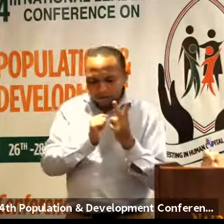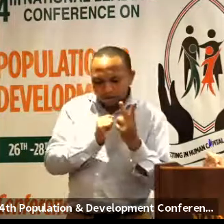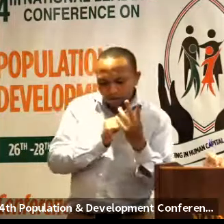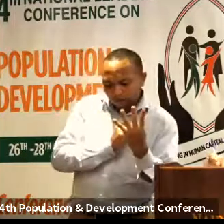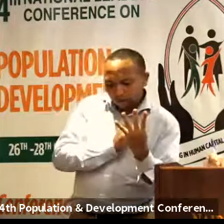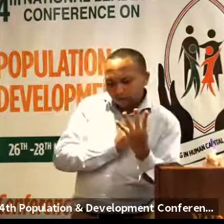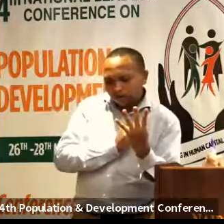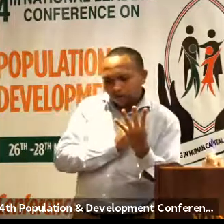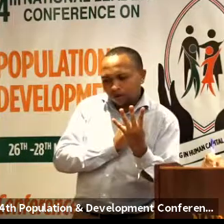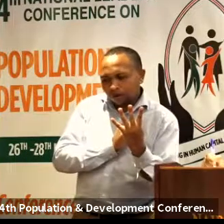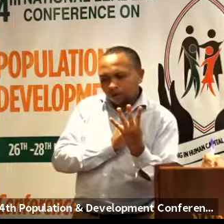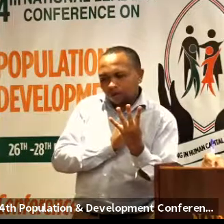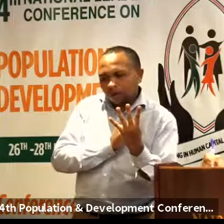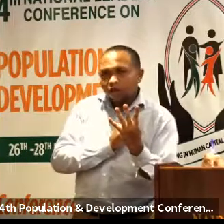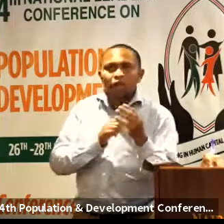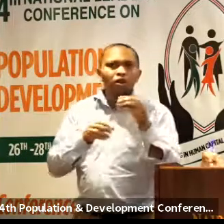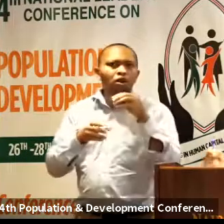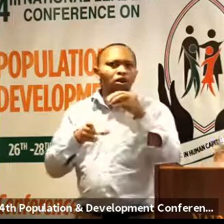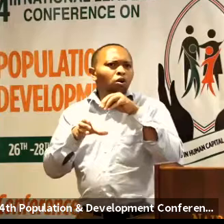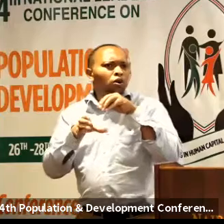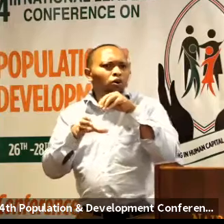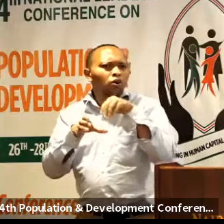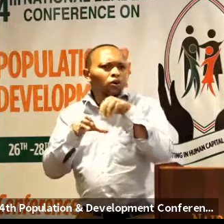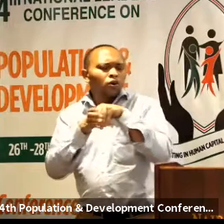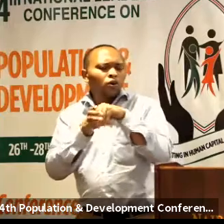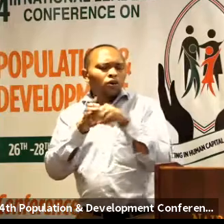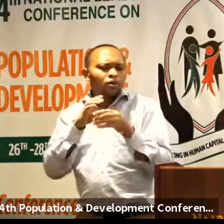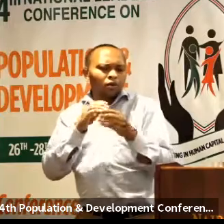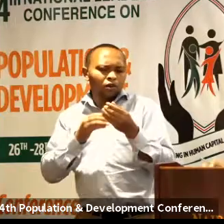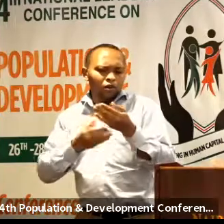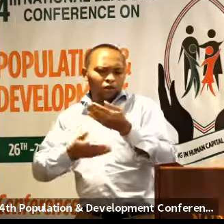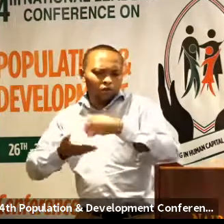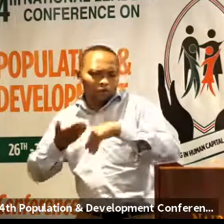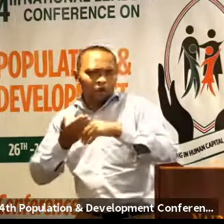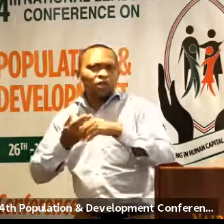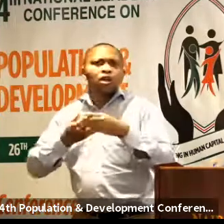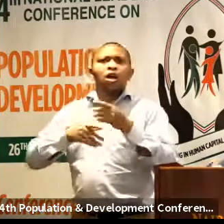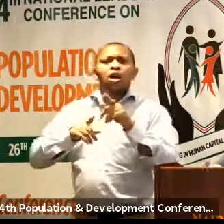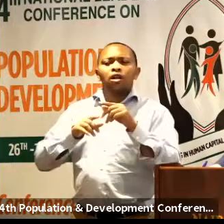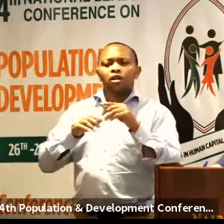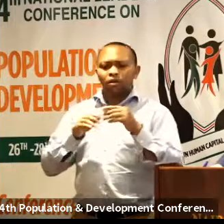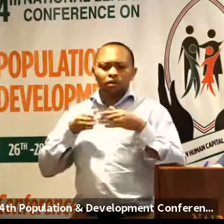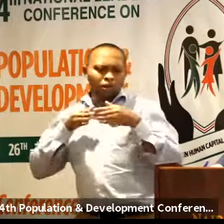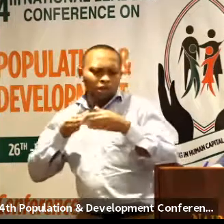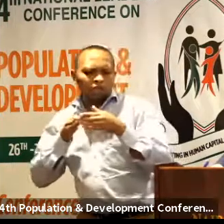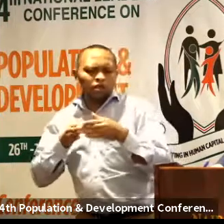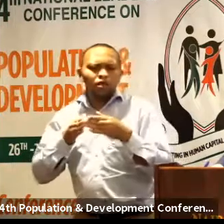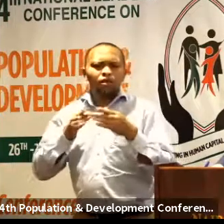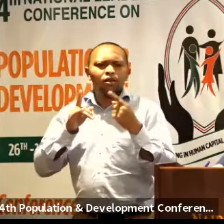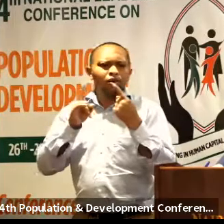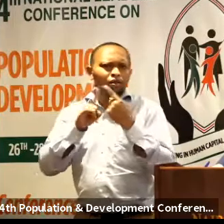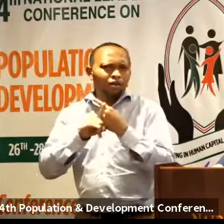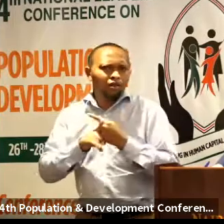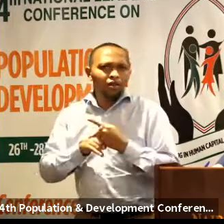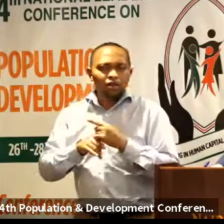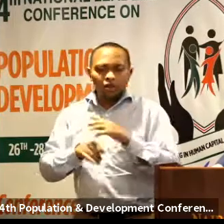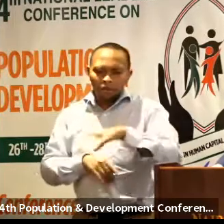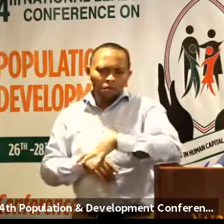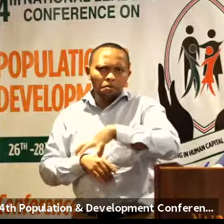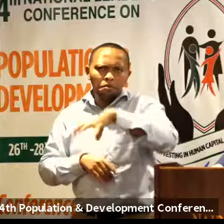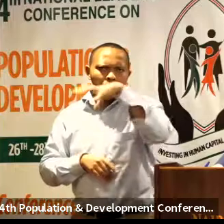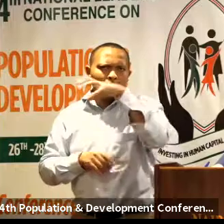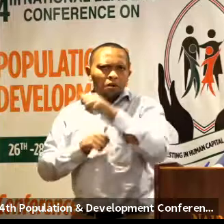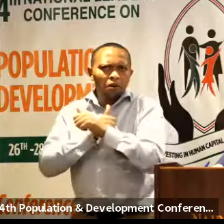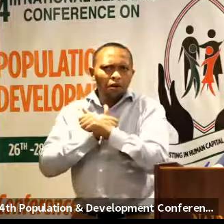the contribution of childhood from breastfeeding, conception, all the way to adolescent development is a